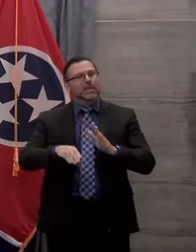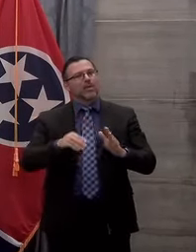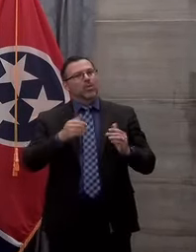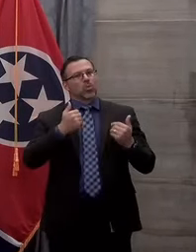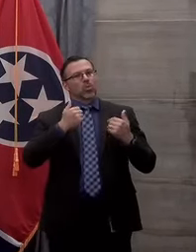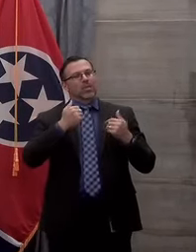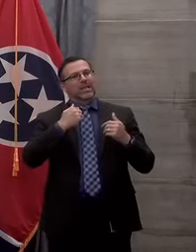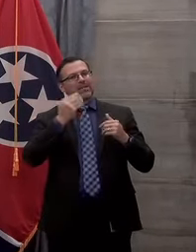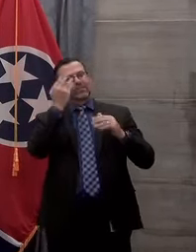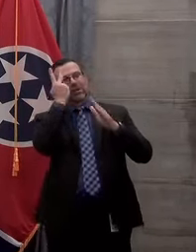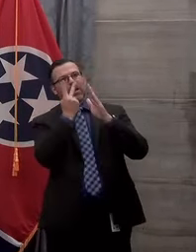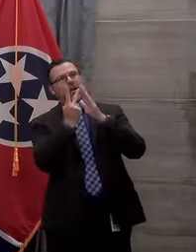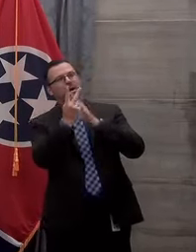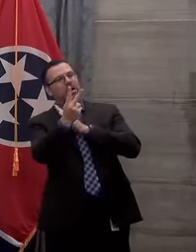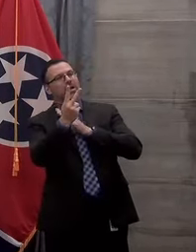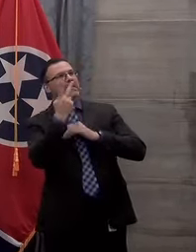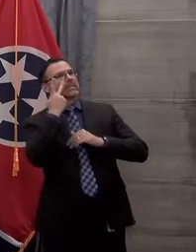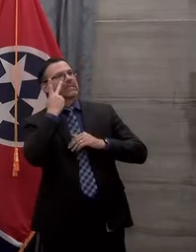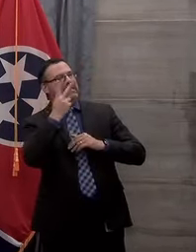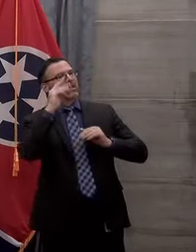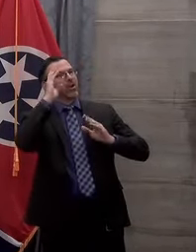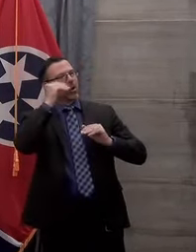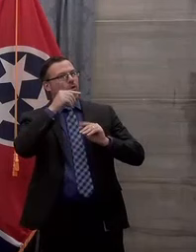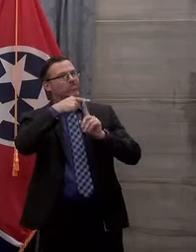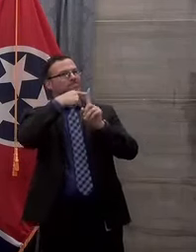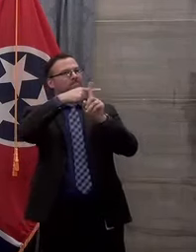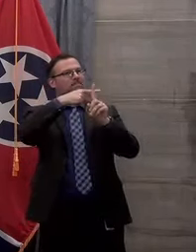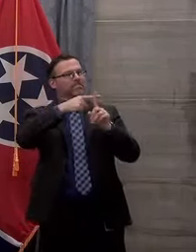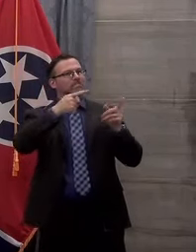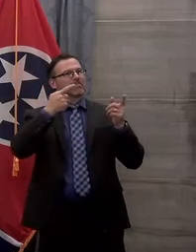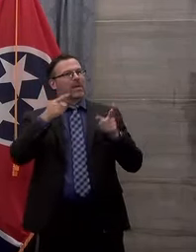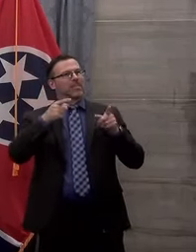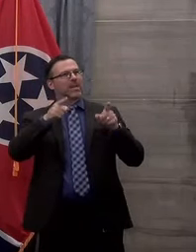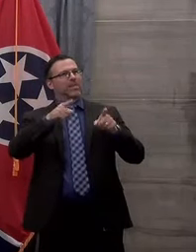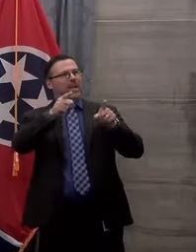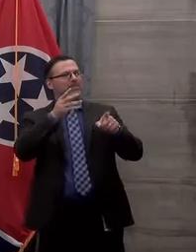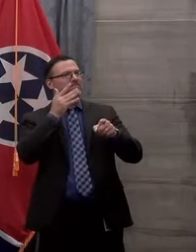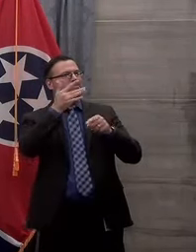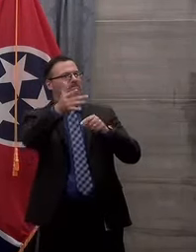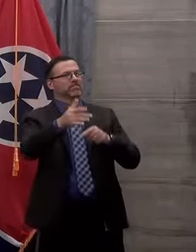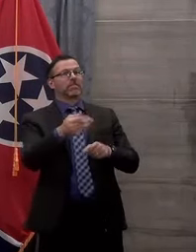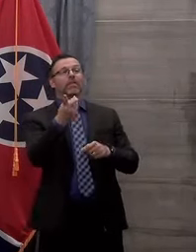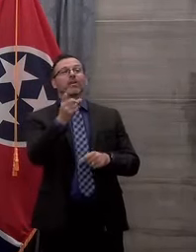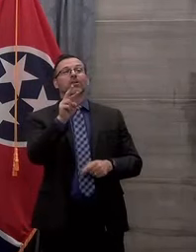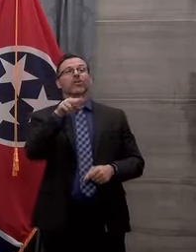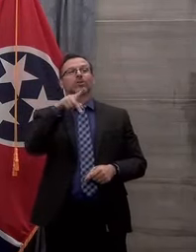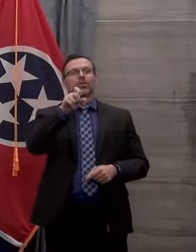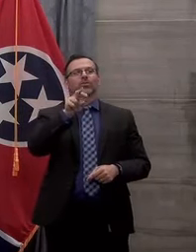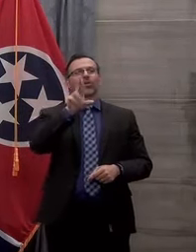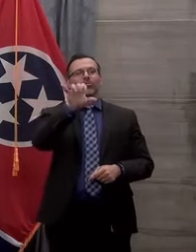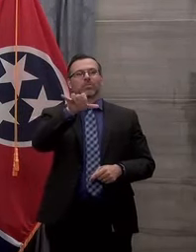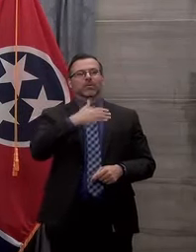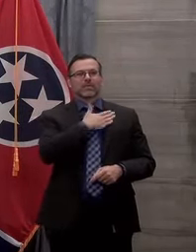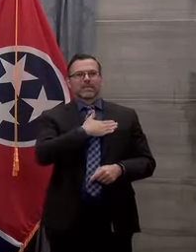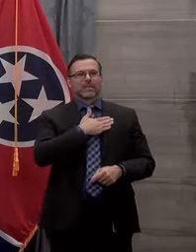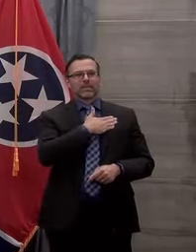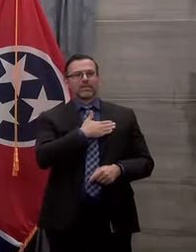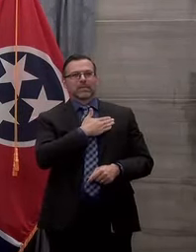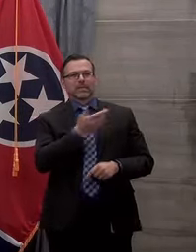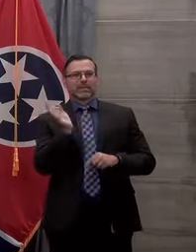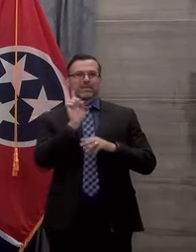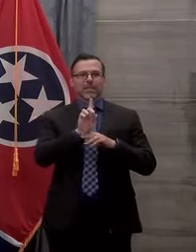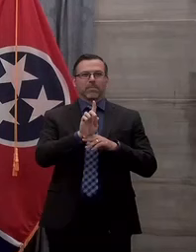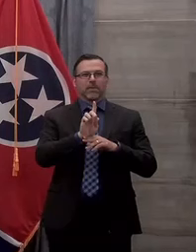for us as a state, and encouraged by that economic report. Dr. Piercy, would you please come and give us a